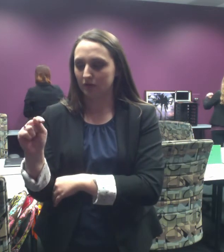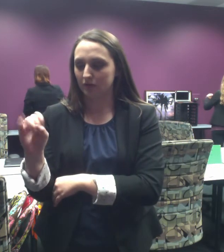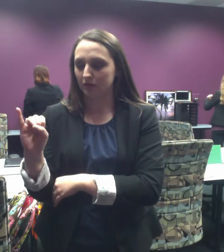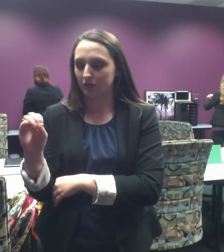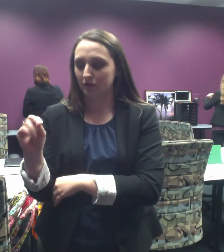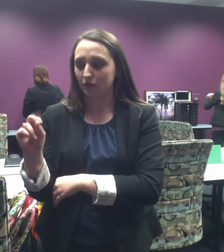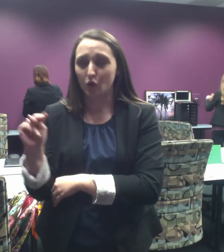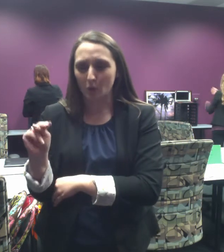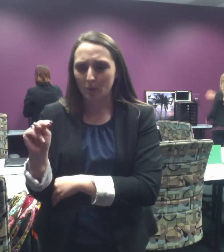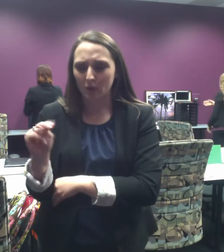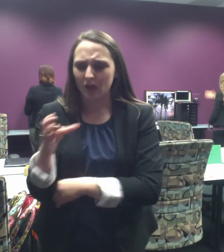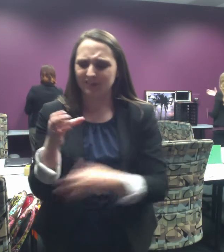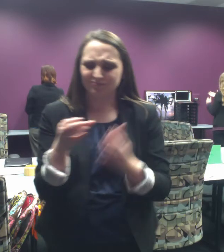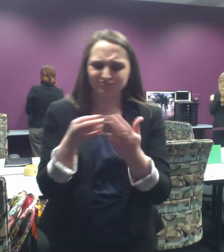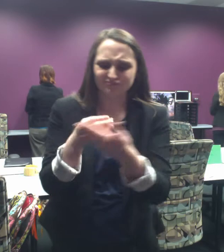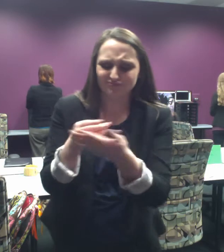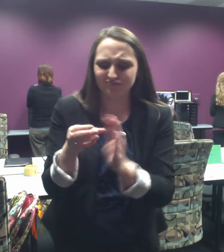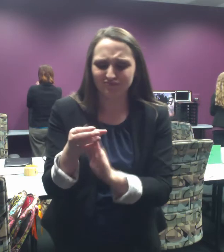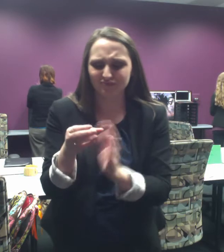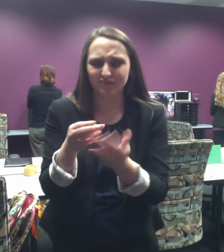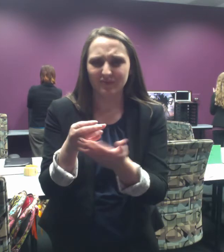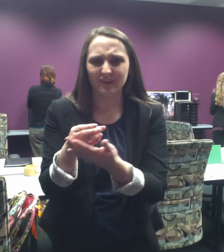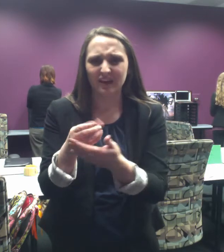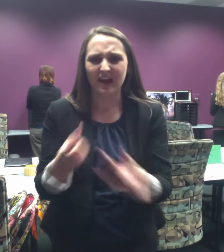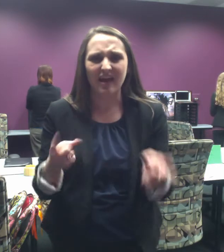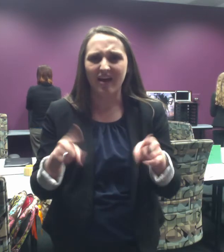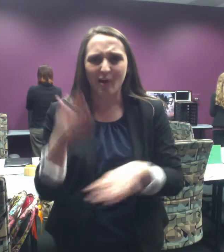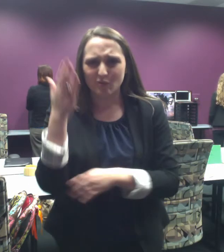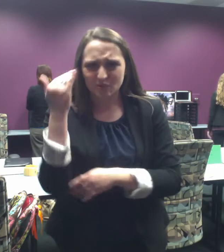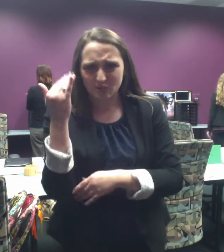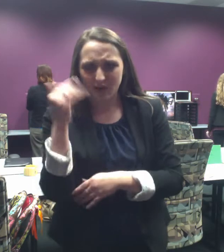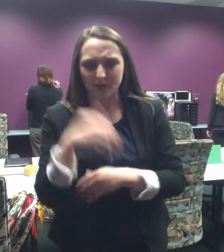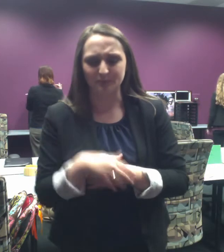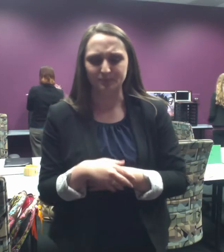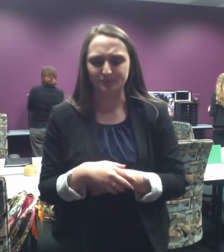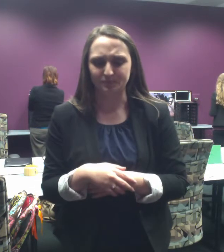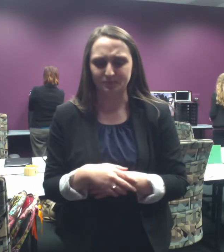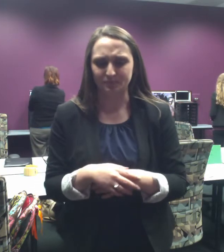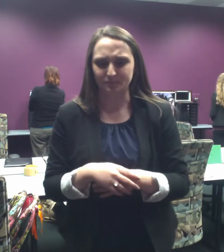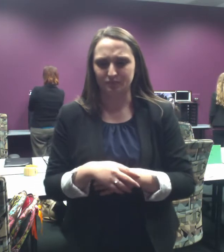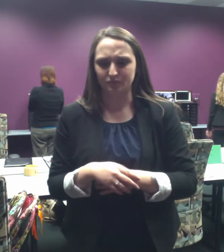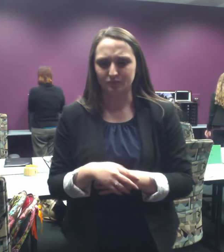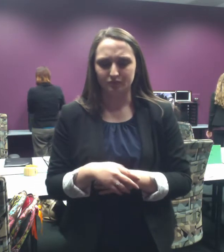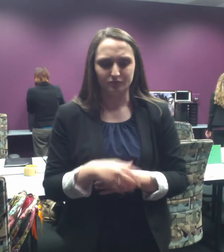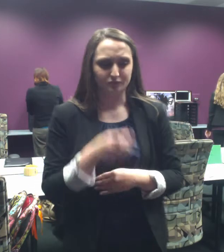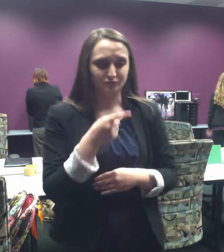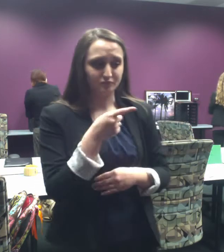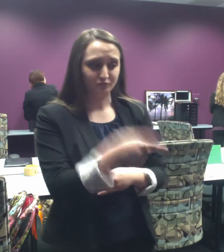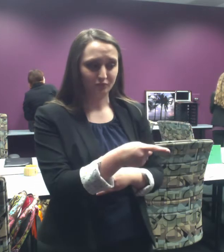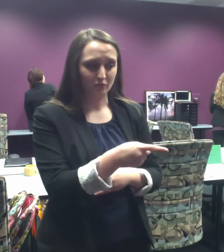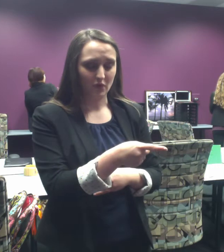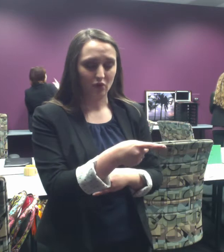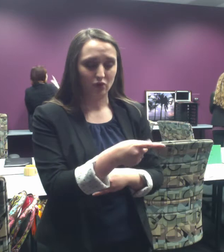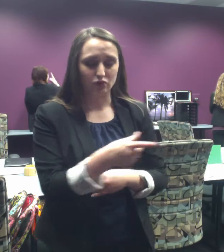of it. Why does this have water on the outside of the Pepsi? It's like cooler on the inside and warmer on the